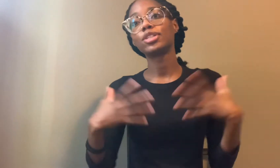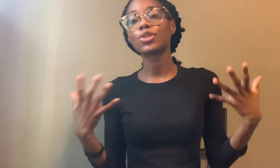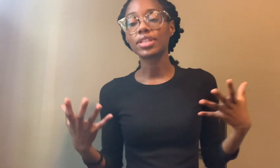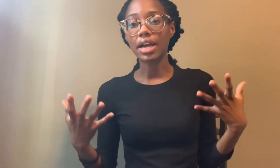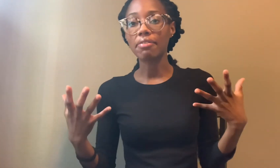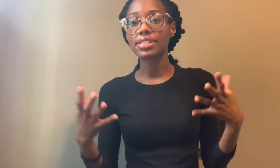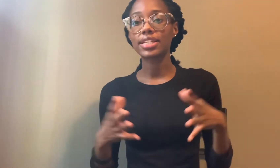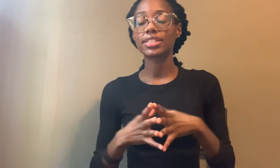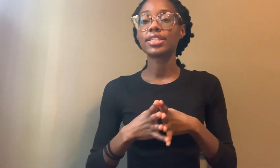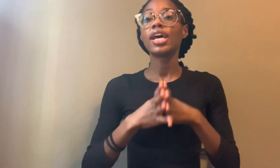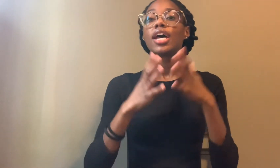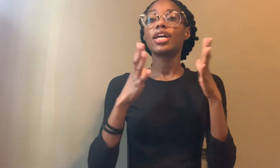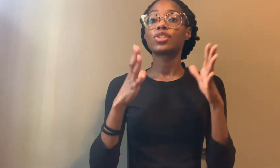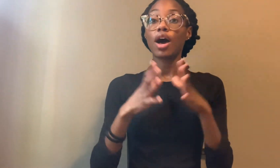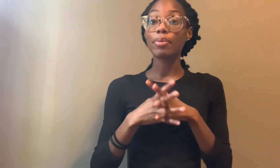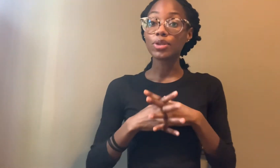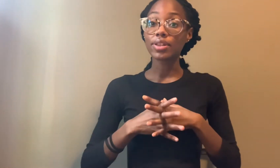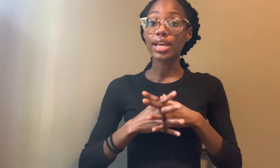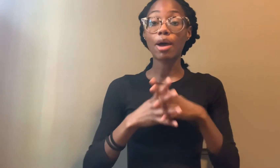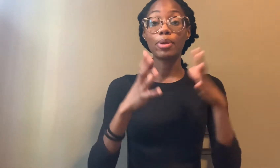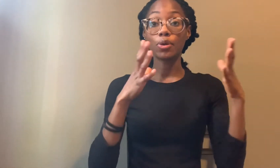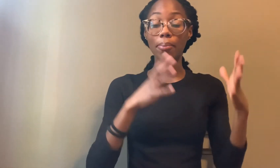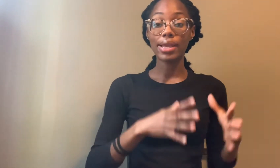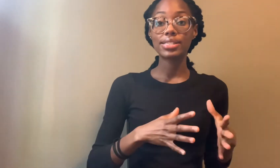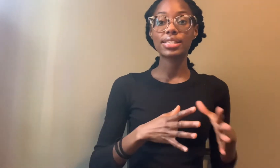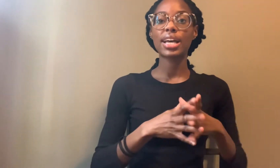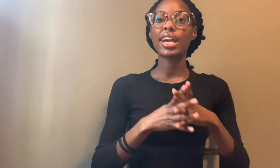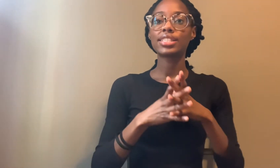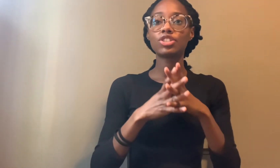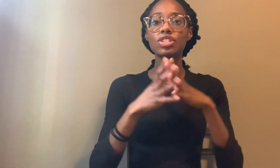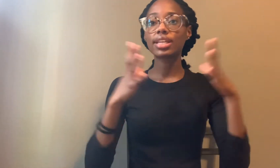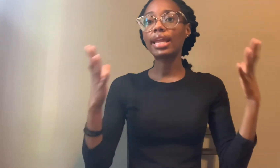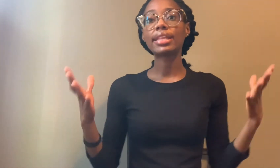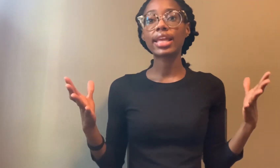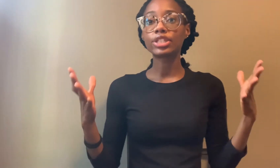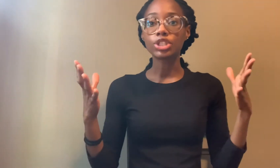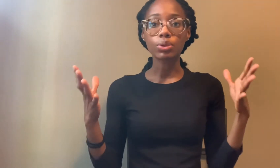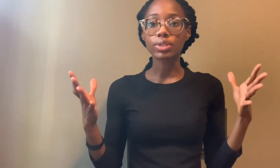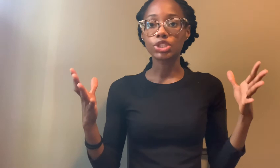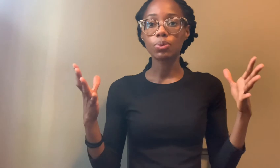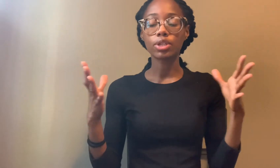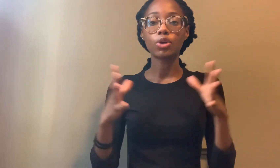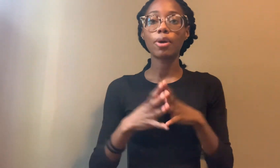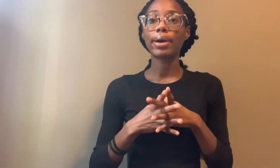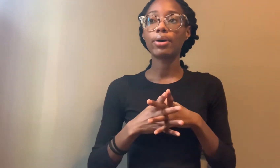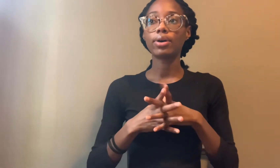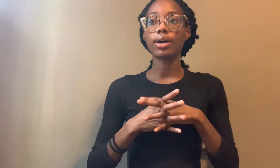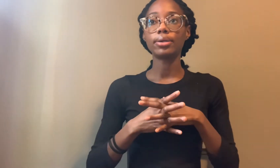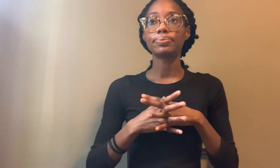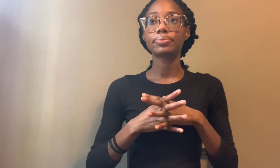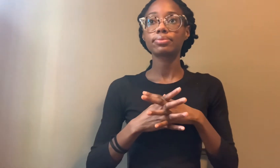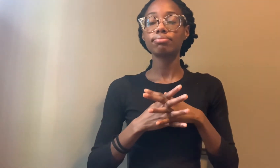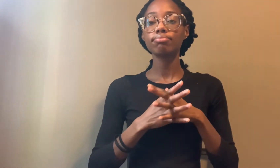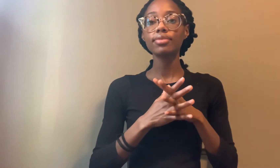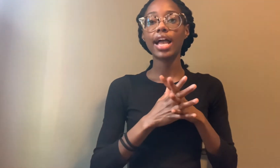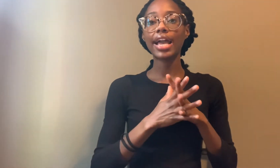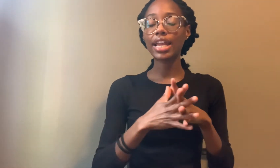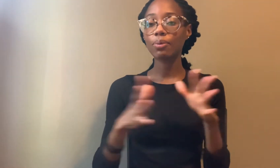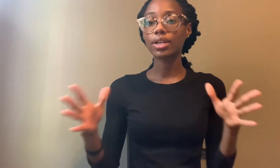join the conversation. So I'll be doing that. I'll be doing basic signs and just anything in general that you want to know about. I kind of want to cover